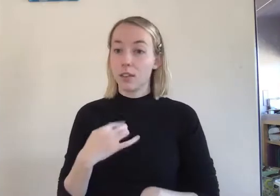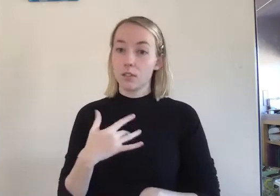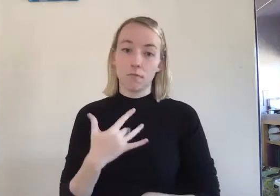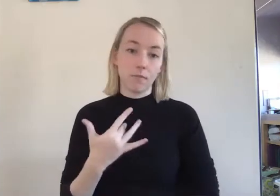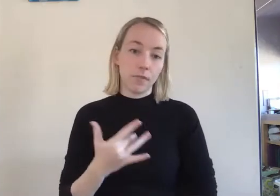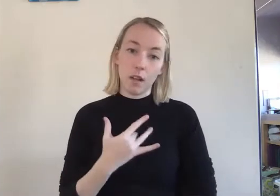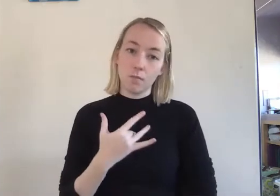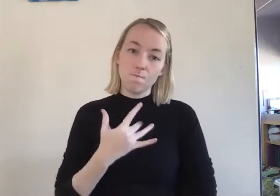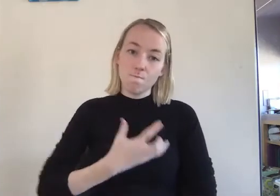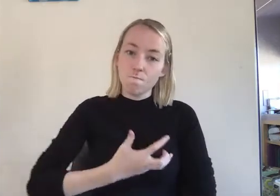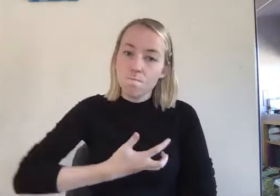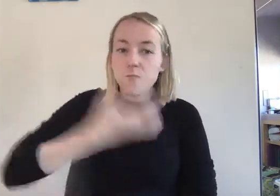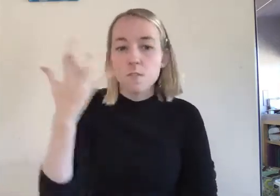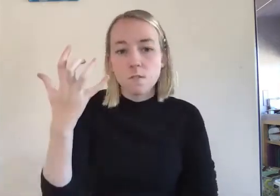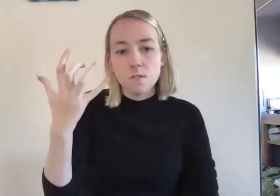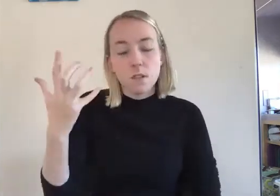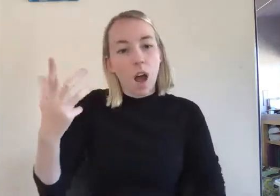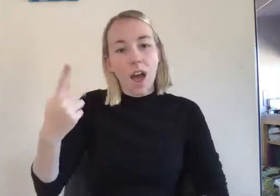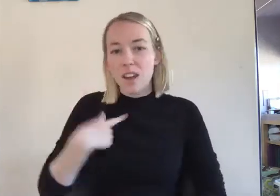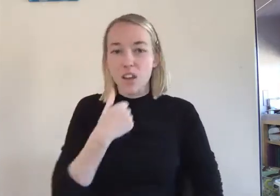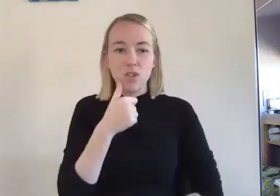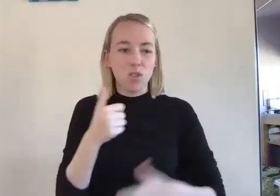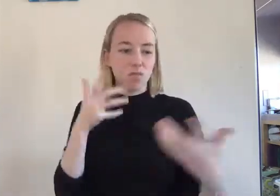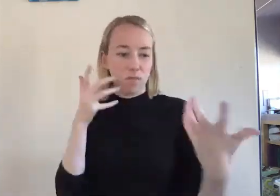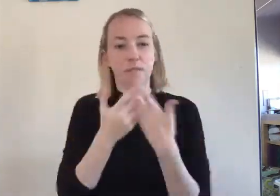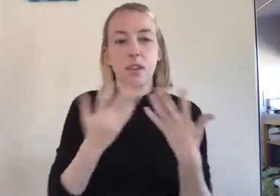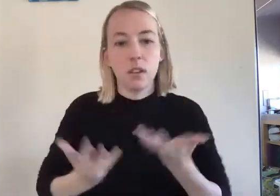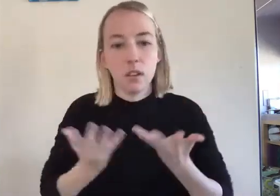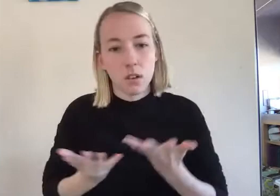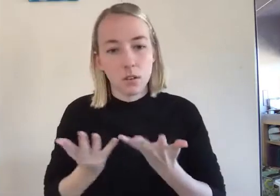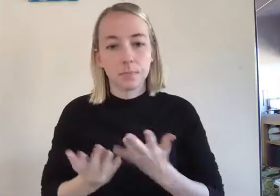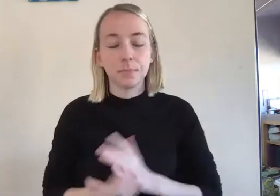just loaded with rage, and I did not feel like I belonged.